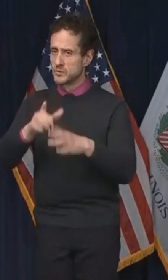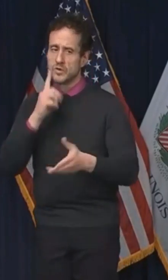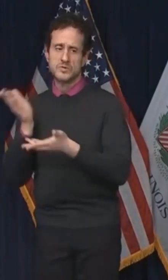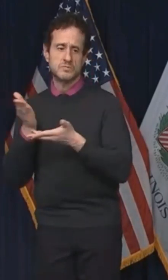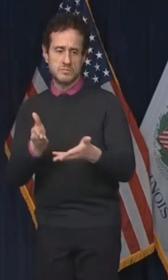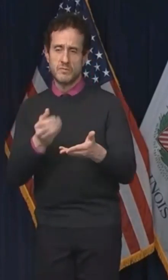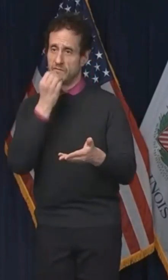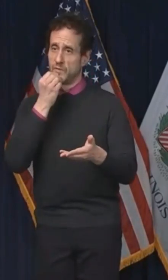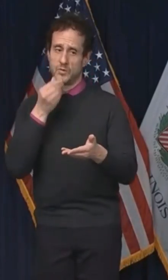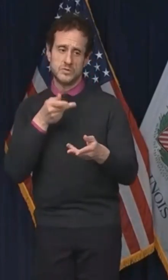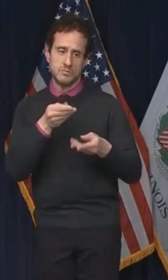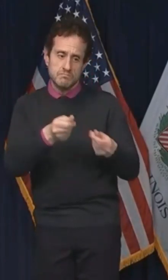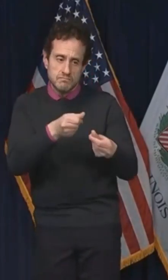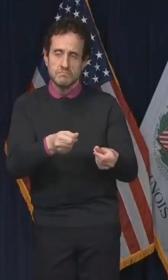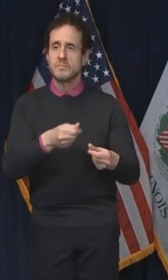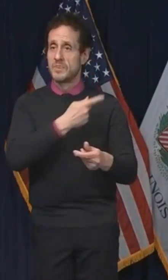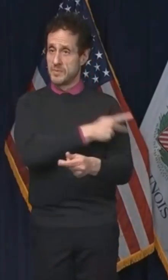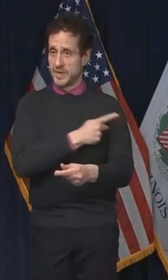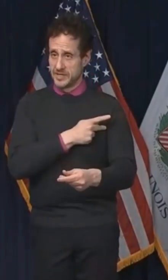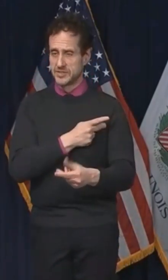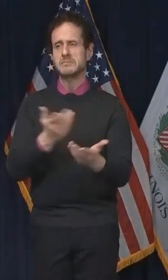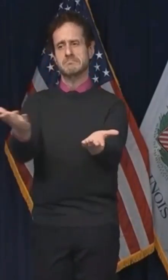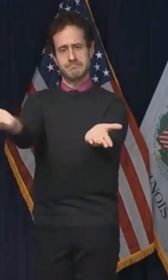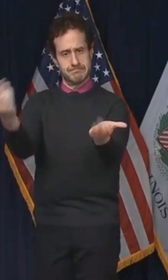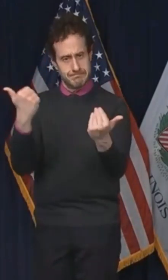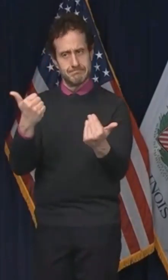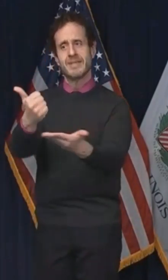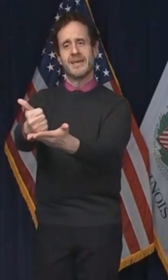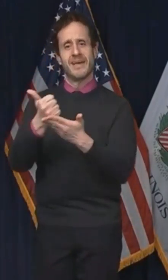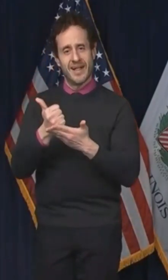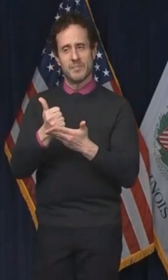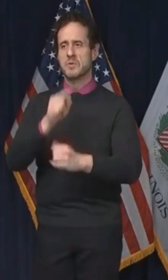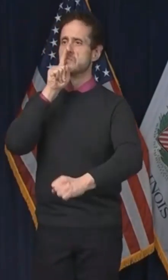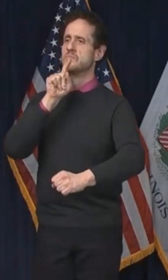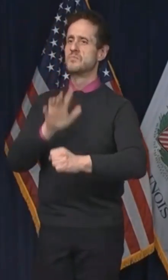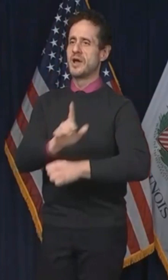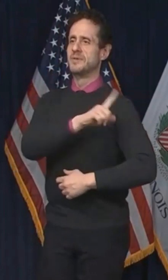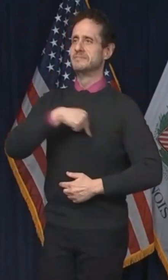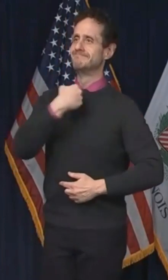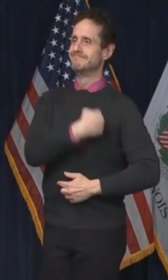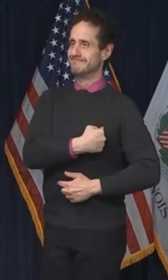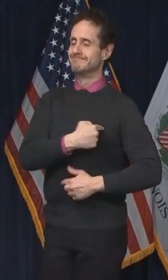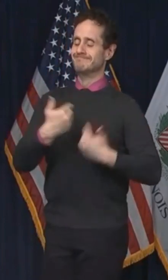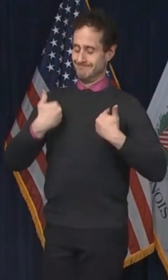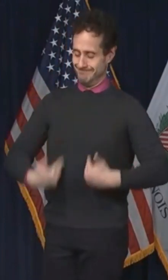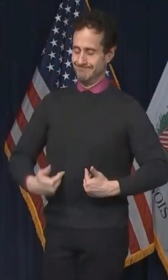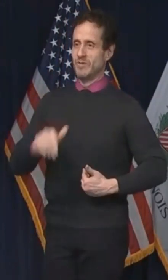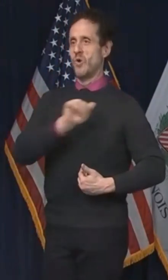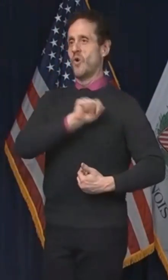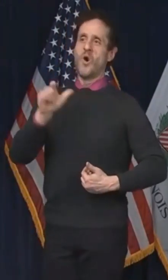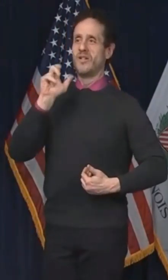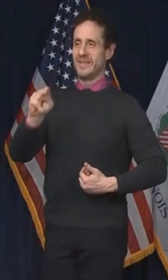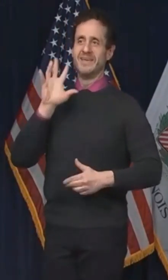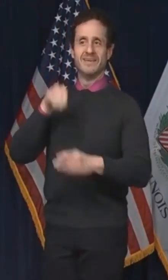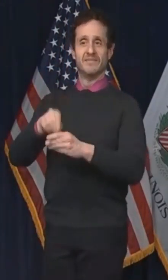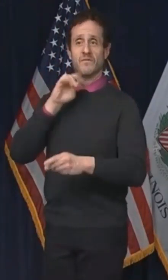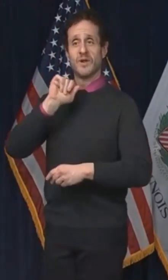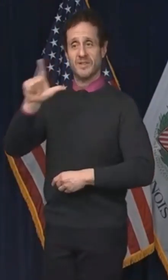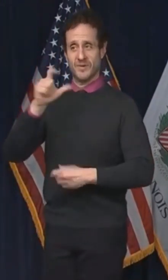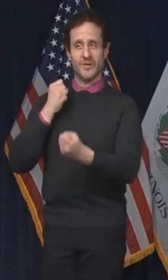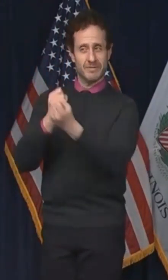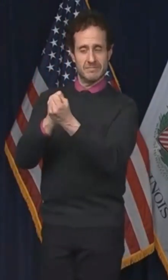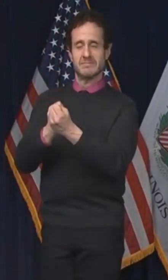fed. Join us and take the pledge. Pledge your commitment to go all in for Illinois. Go